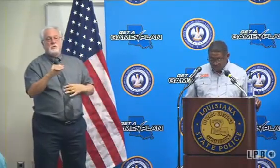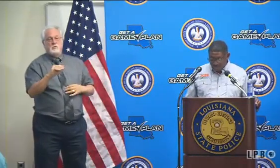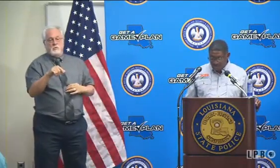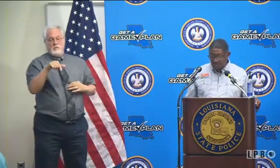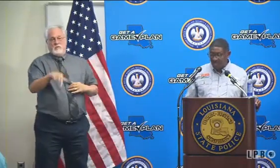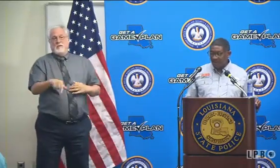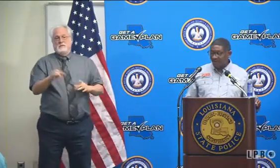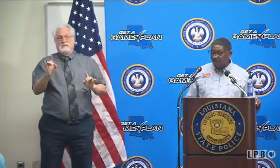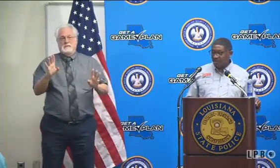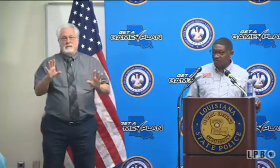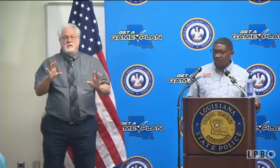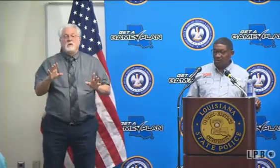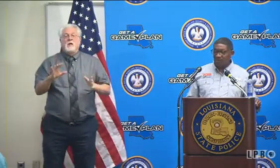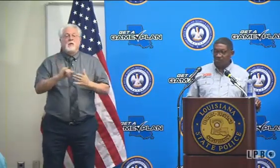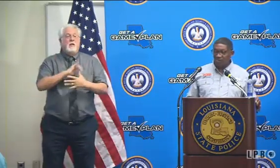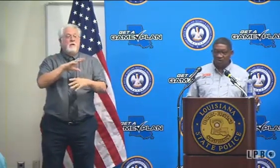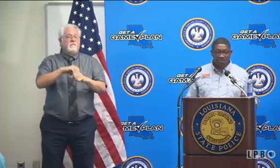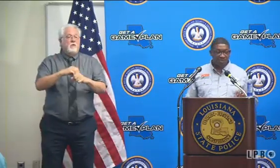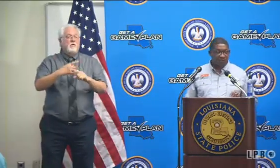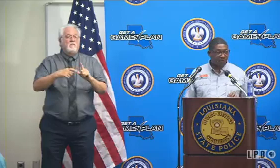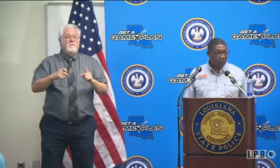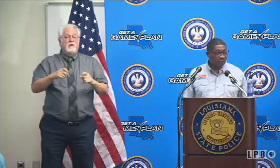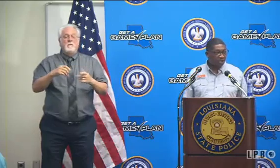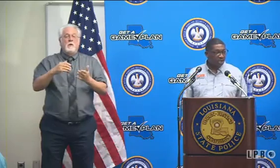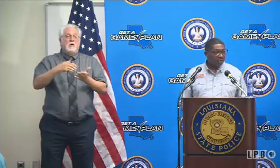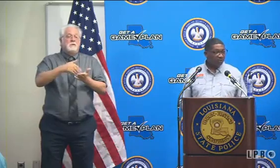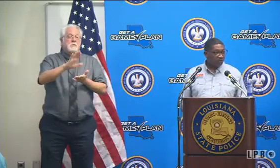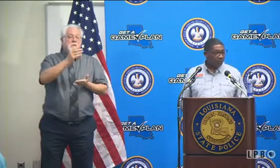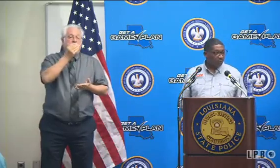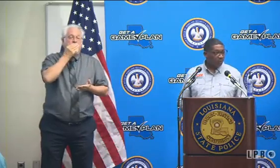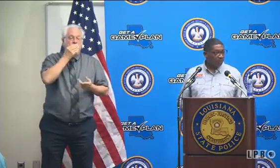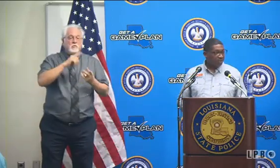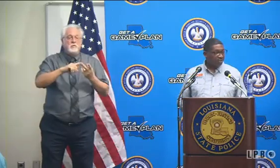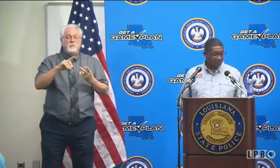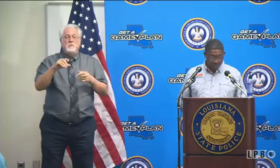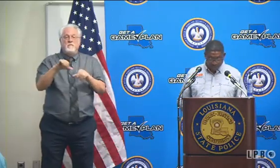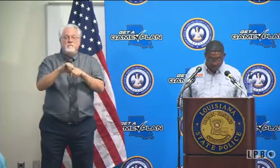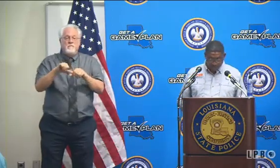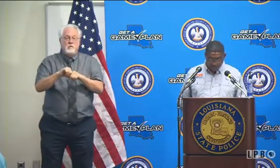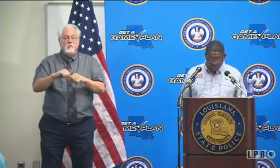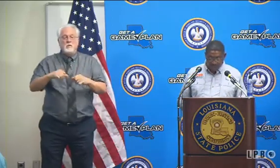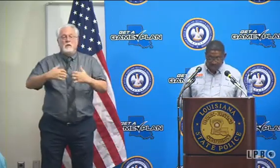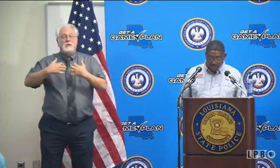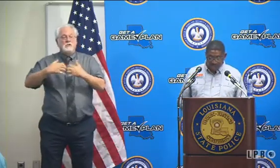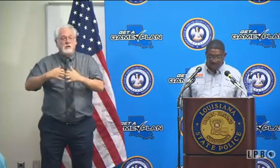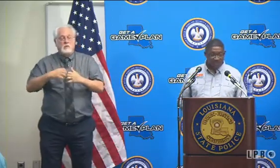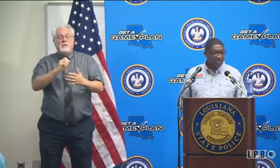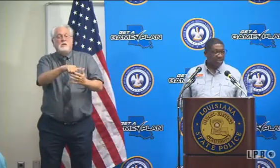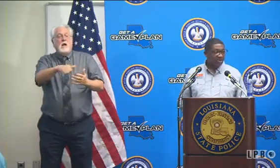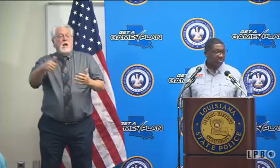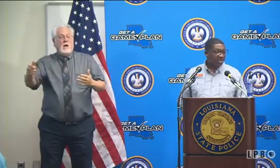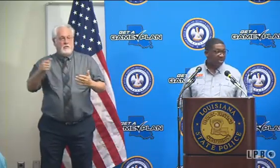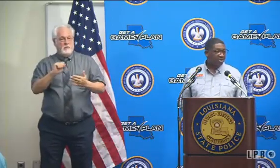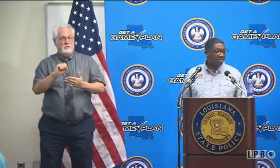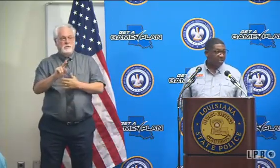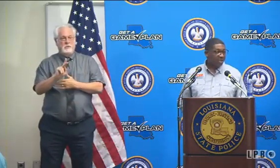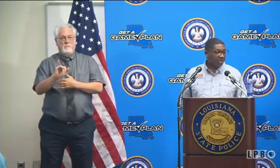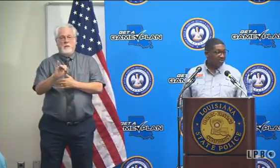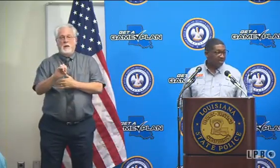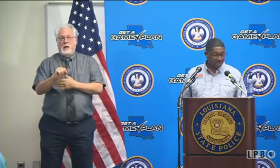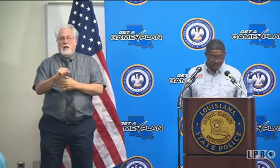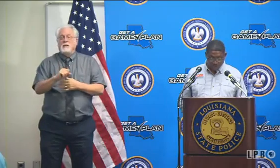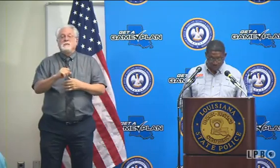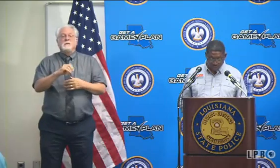this disaster. And that involves everything from shipments of food, fuel, generators, other supplies that are necessary, and many of the